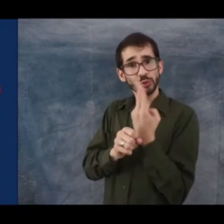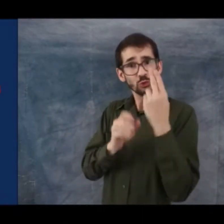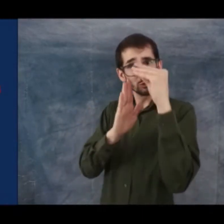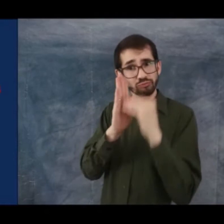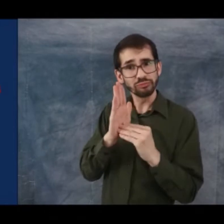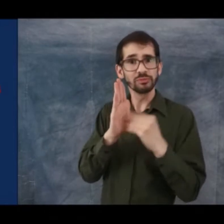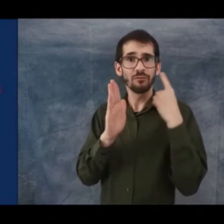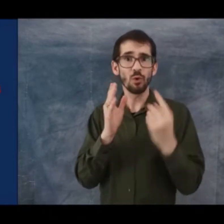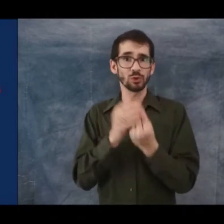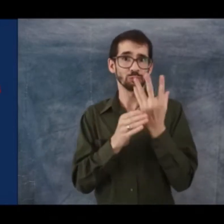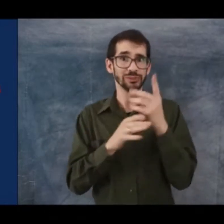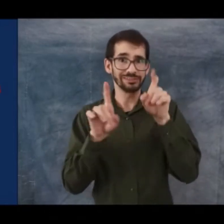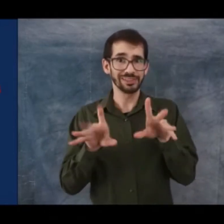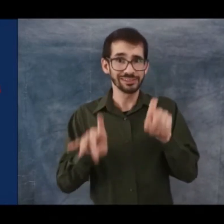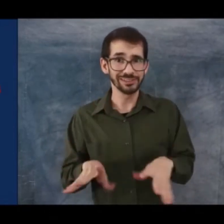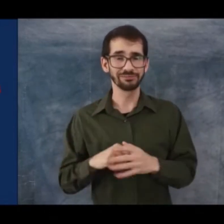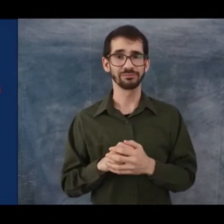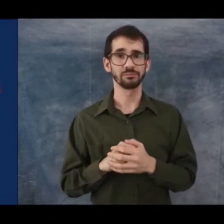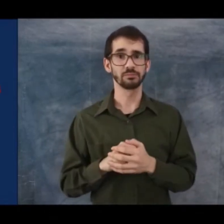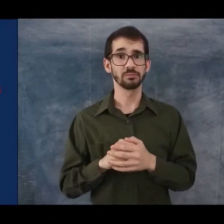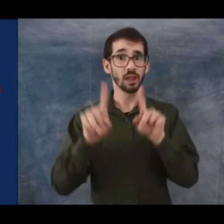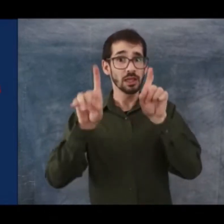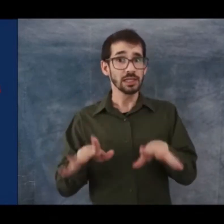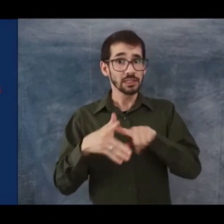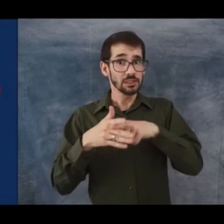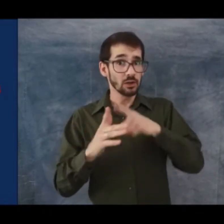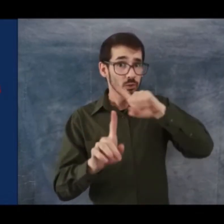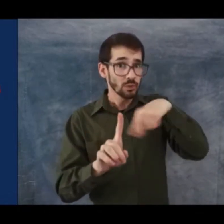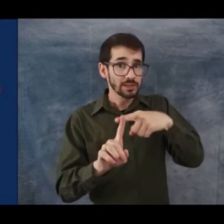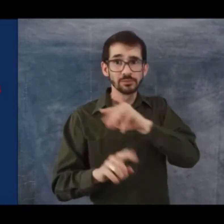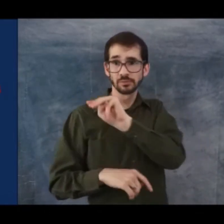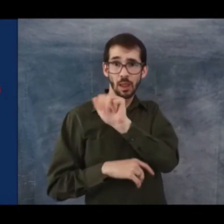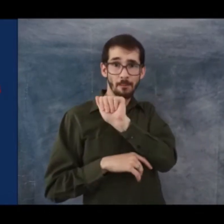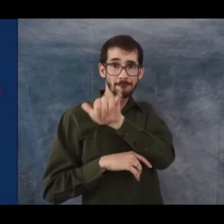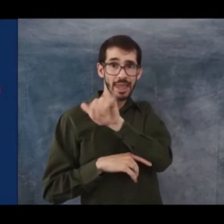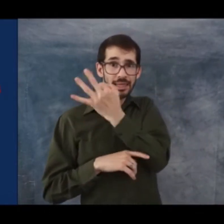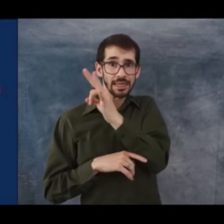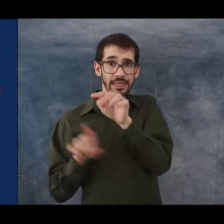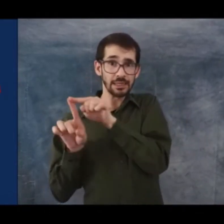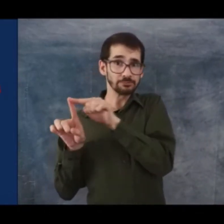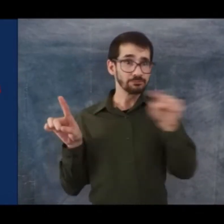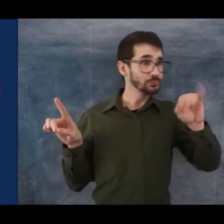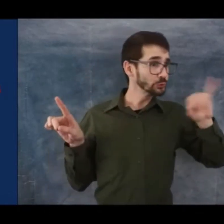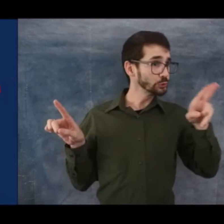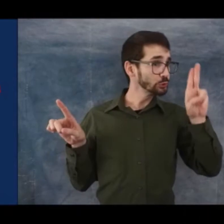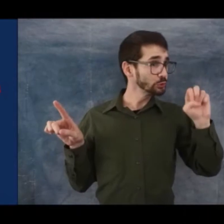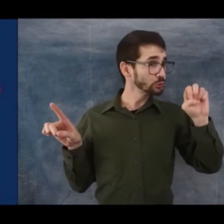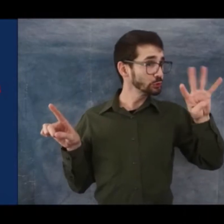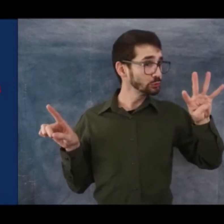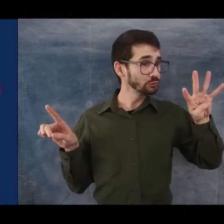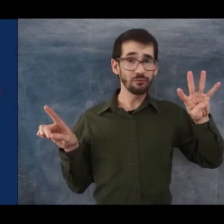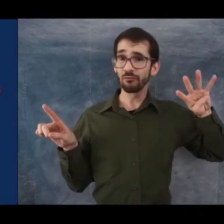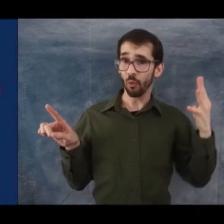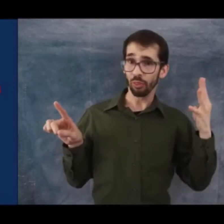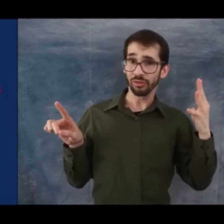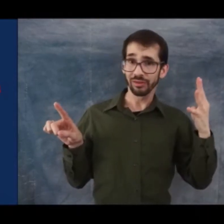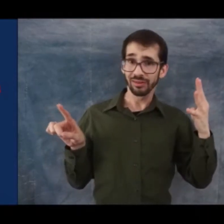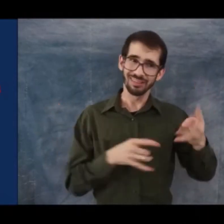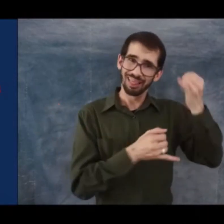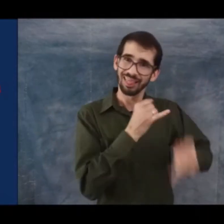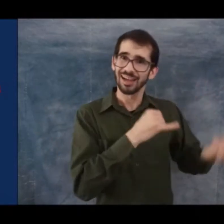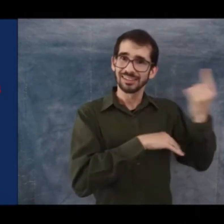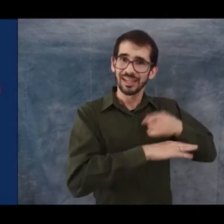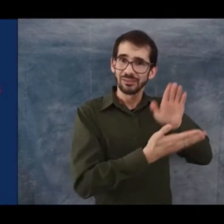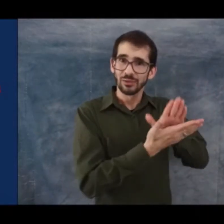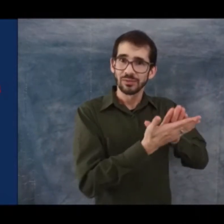The testing window will begin on May 19th and continue through June 4th, the last day of school. Each morning, we will host state